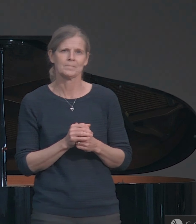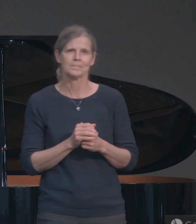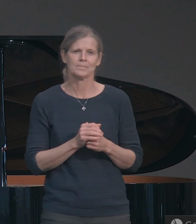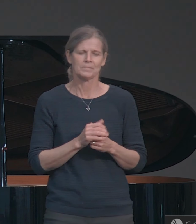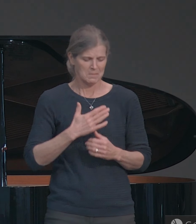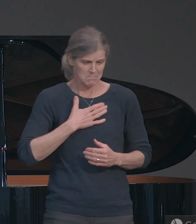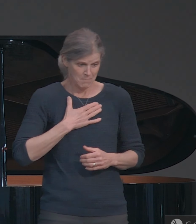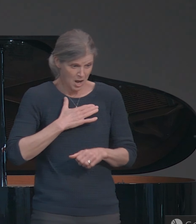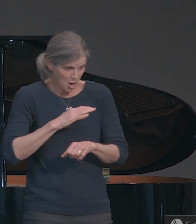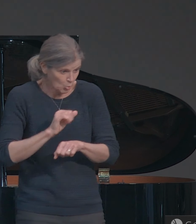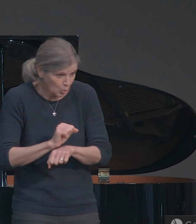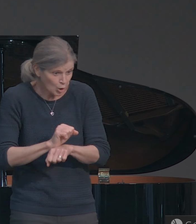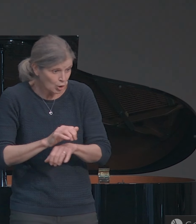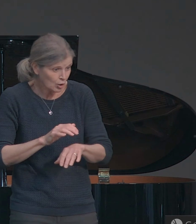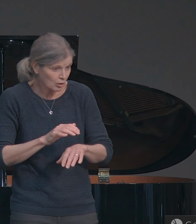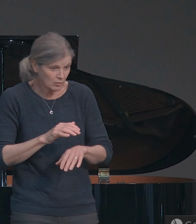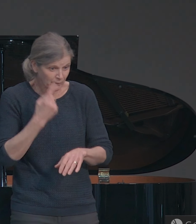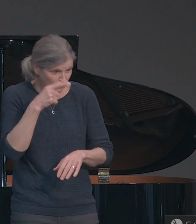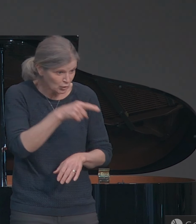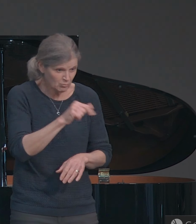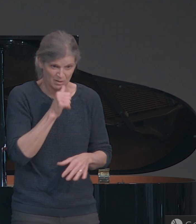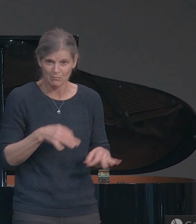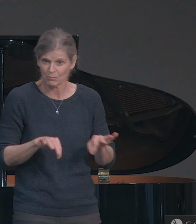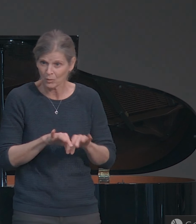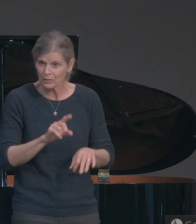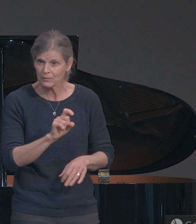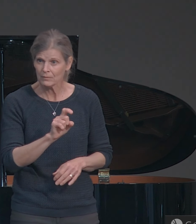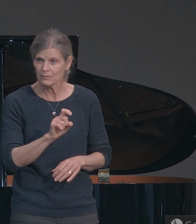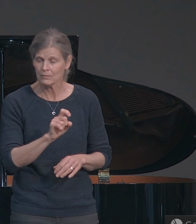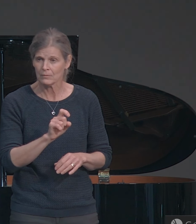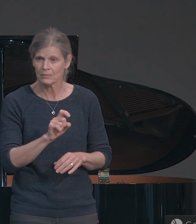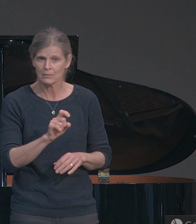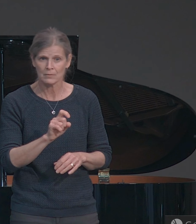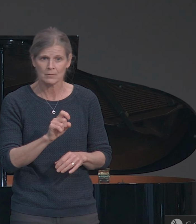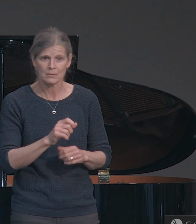Is my work on your behalf not important to you?